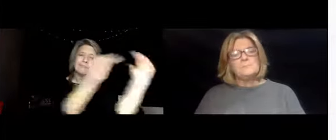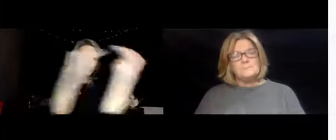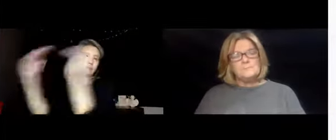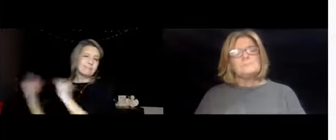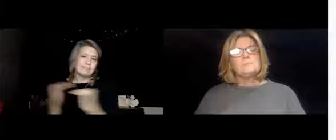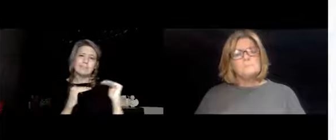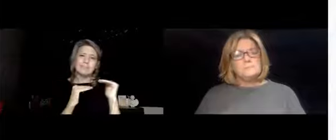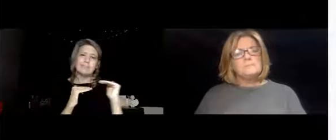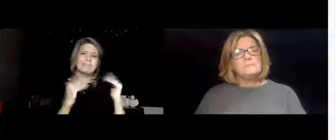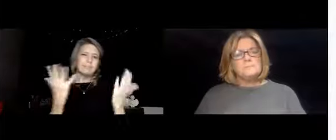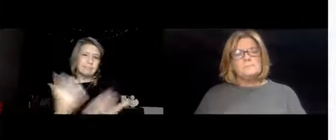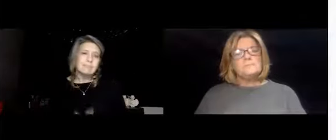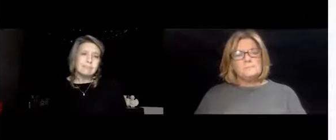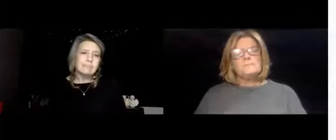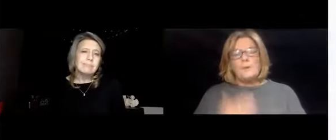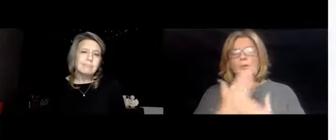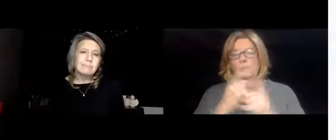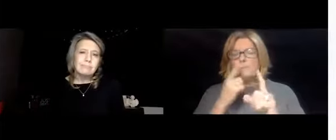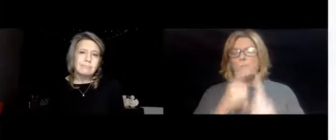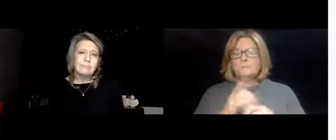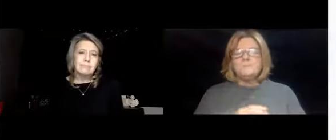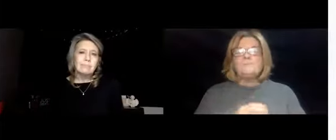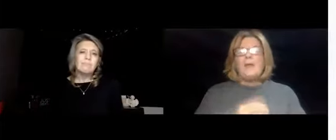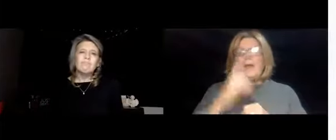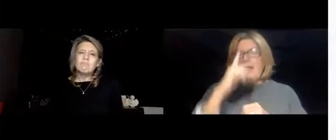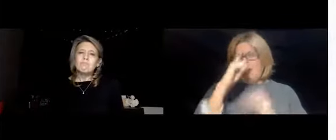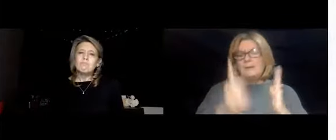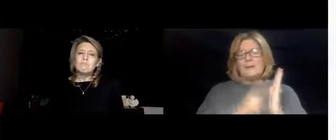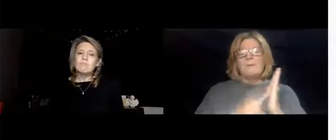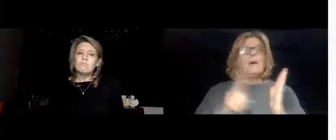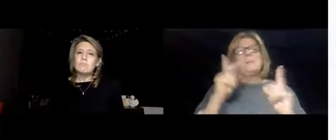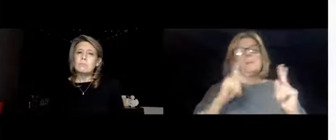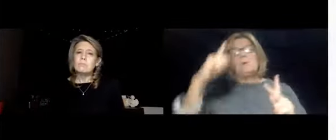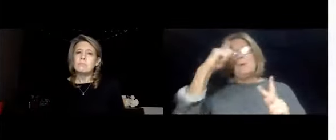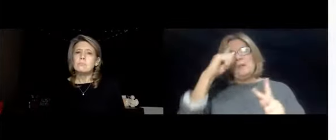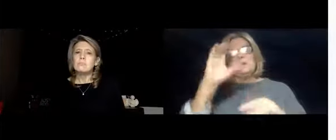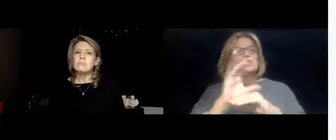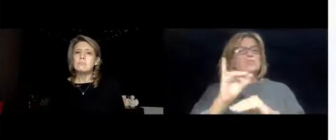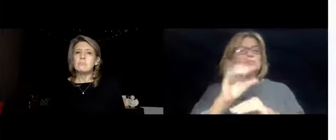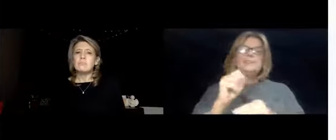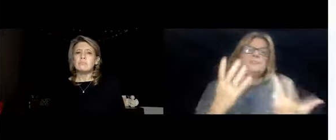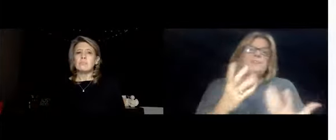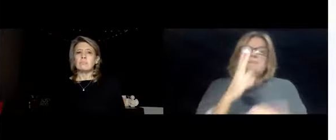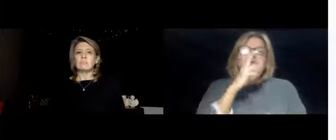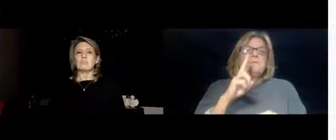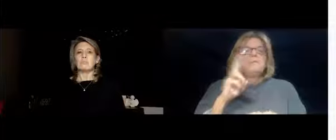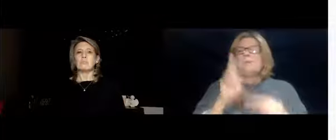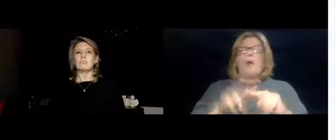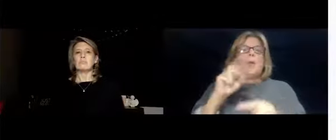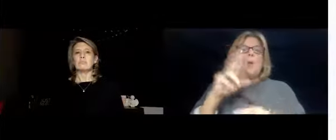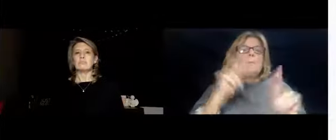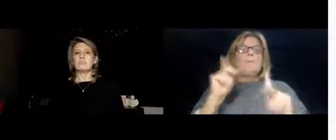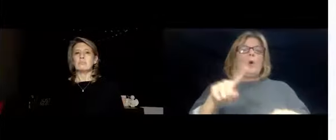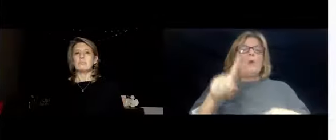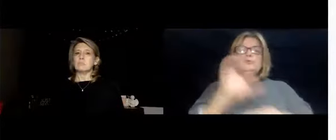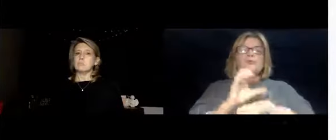important than the other. I think they're all equally as important. I think that's a good point. I think sometimes people think